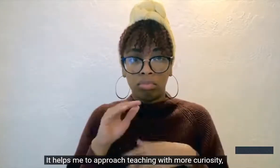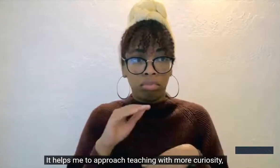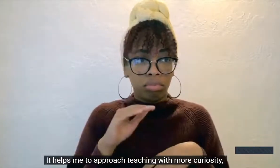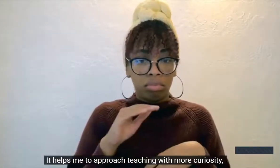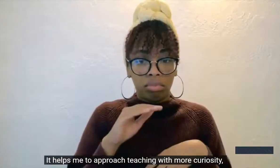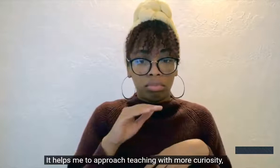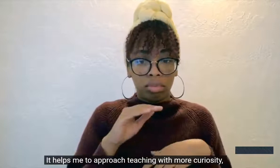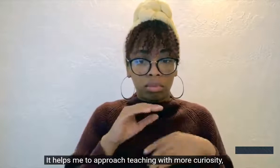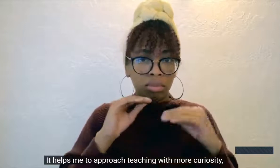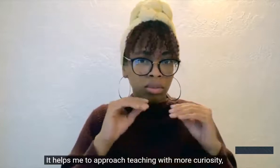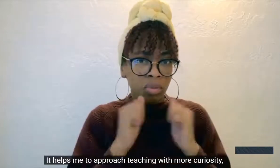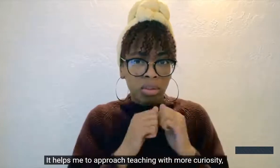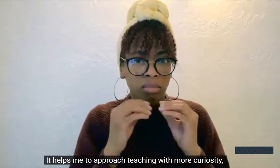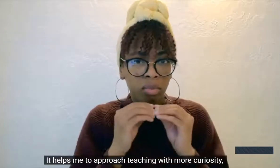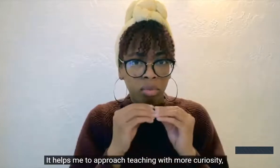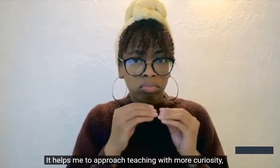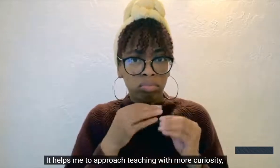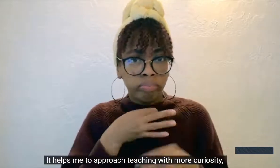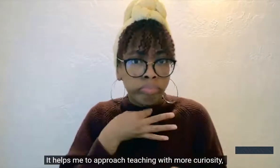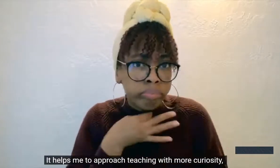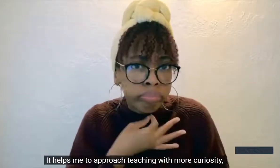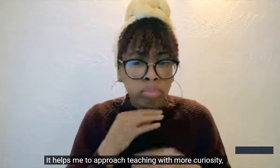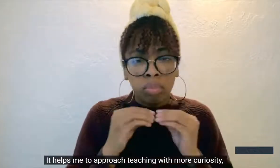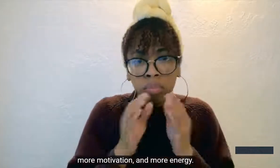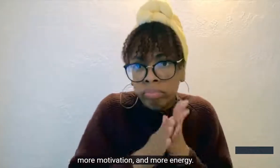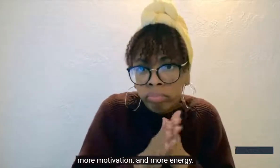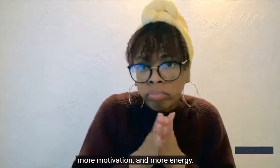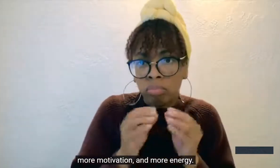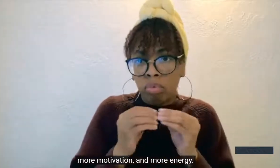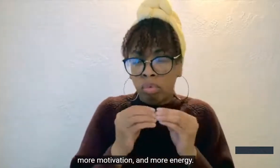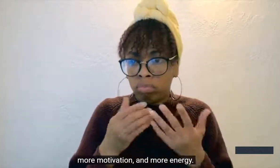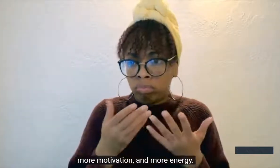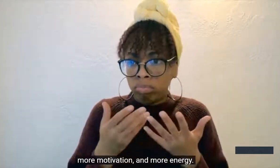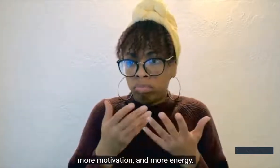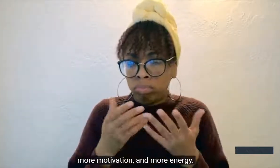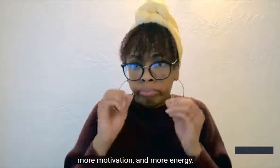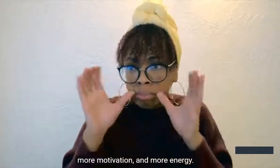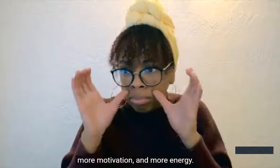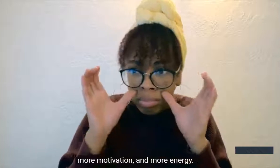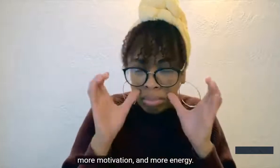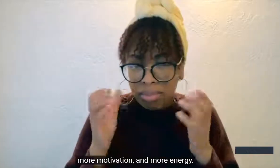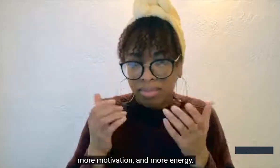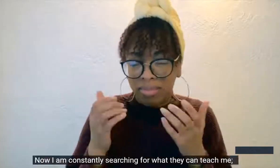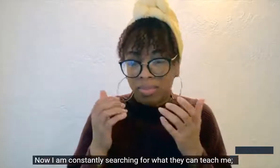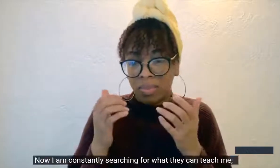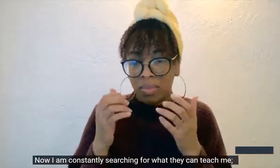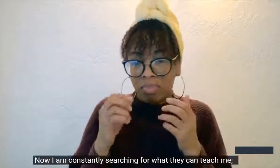It becomes fascinating and it helps me approach teaching with more curiosity. I notice myself, I have more motivation